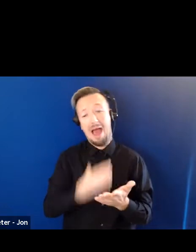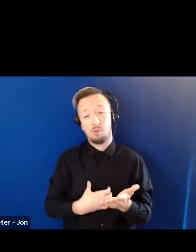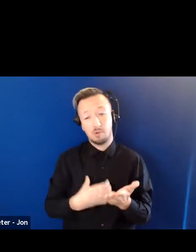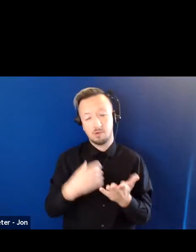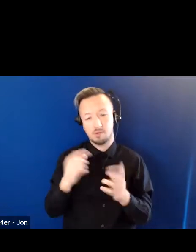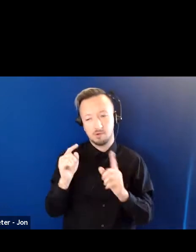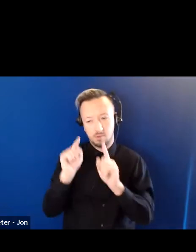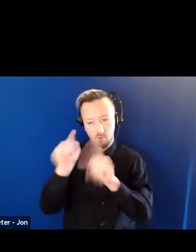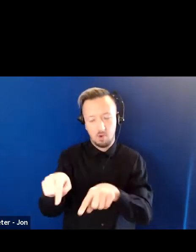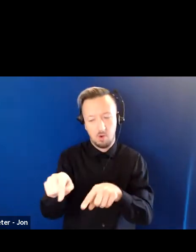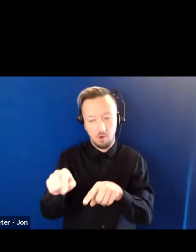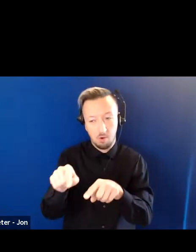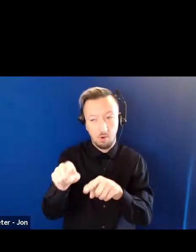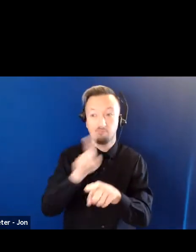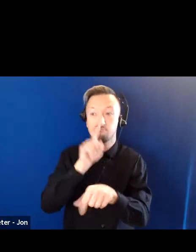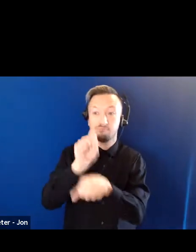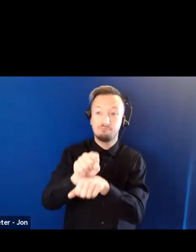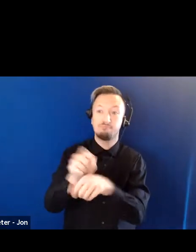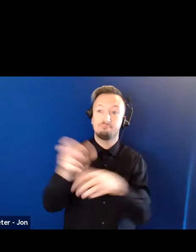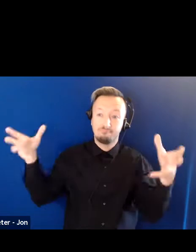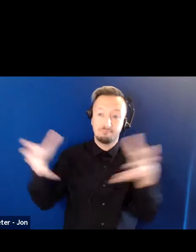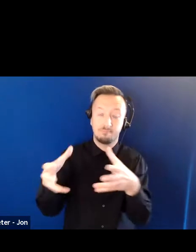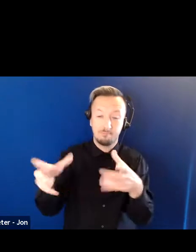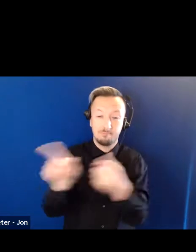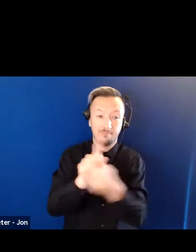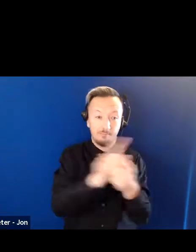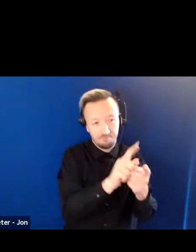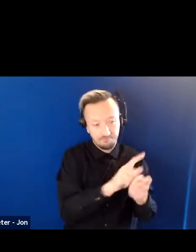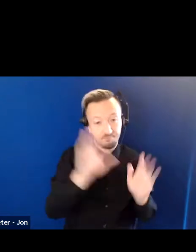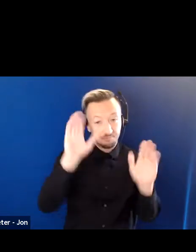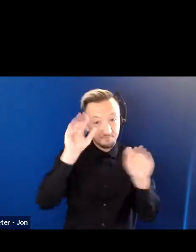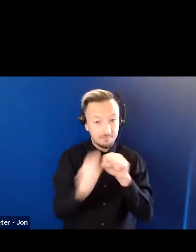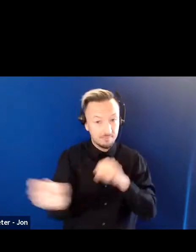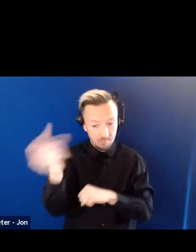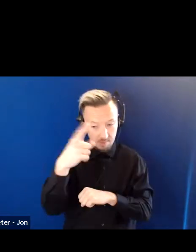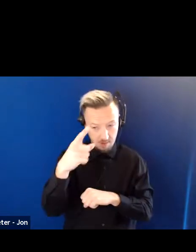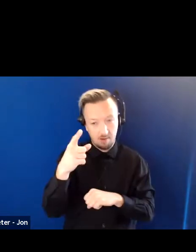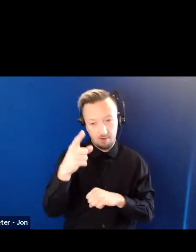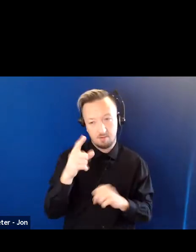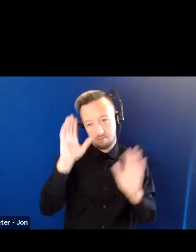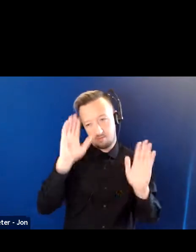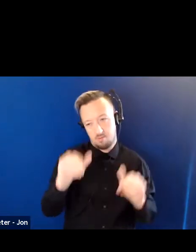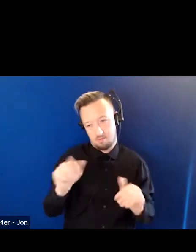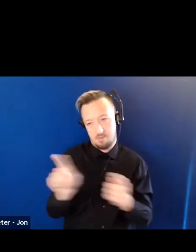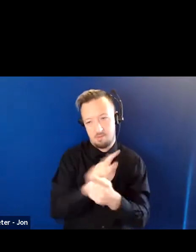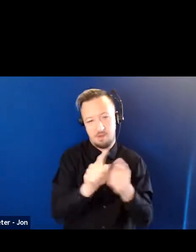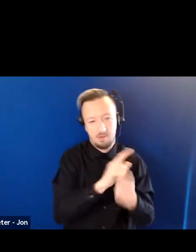be a different story, and I will hopefully have the opportunity to meet many of